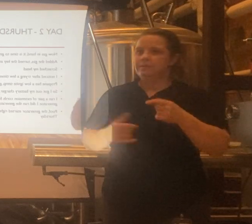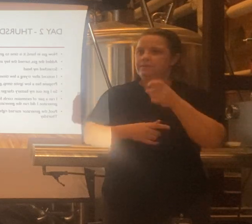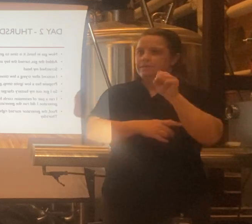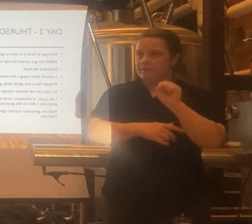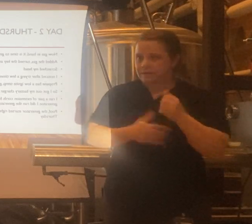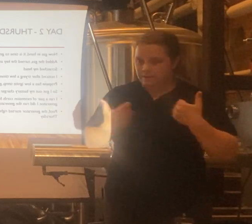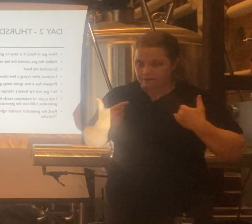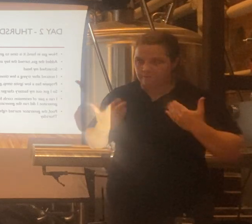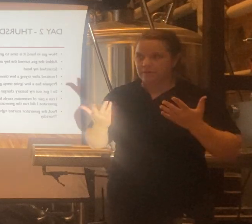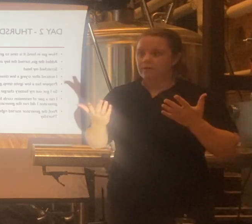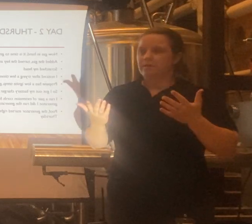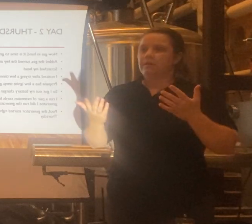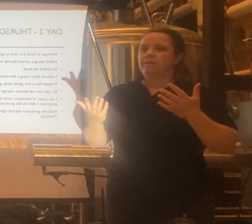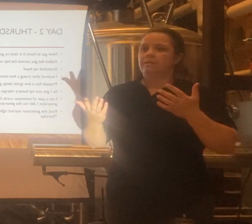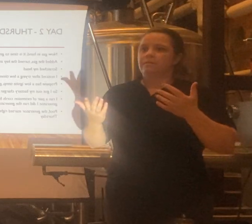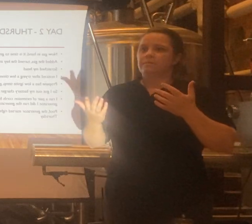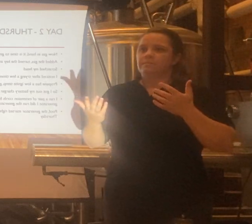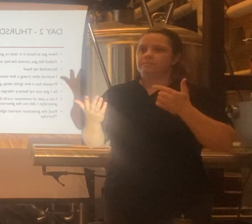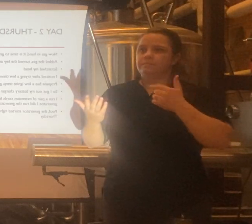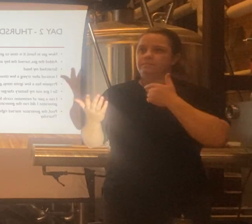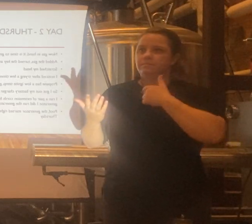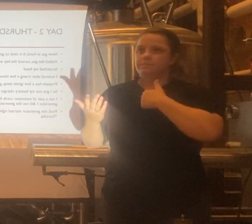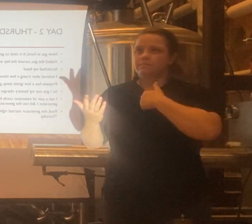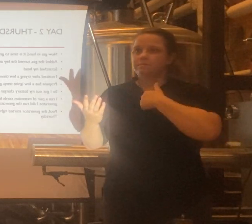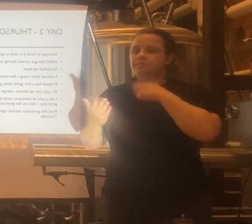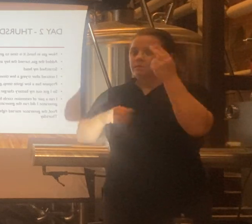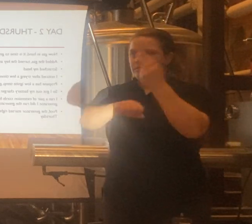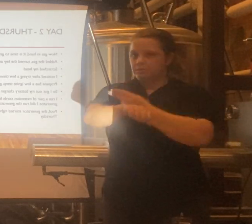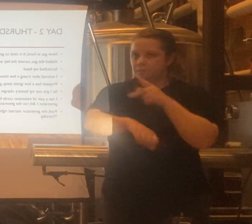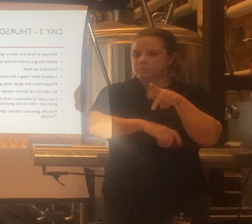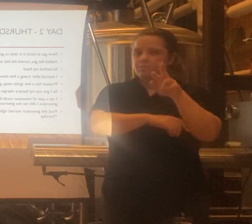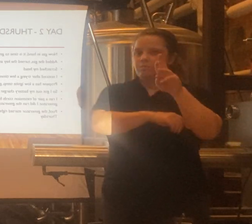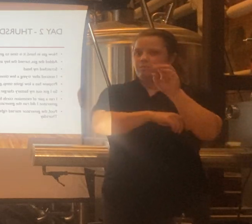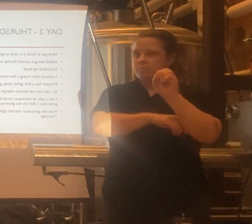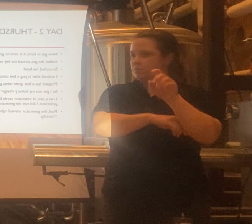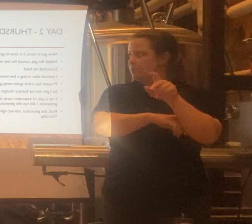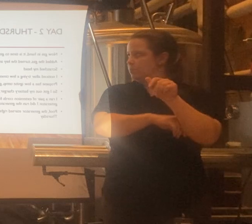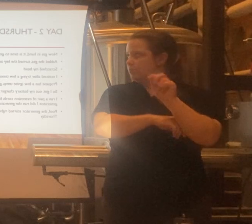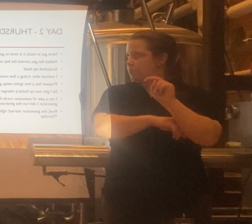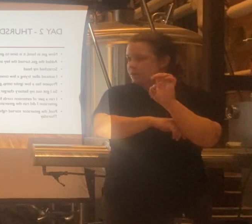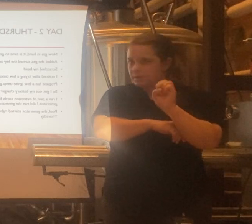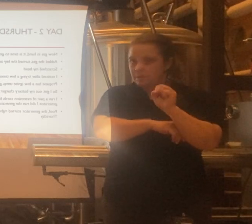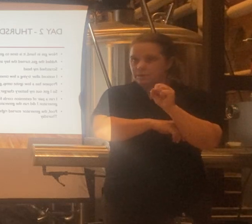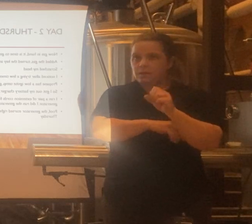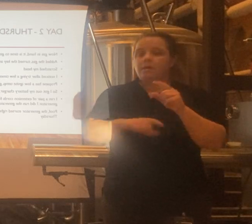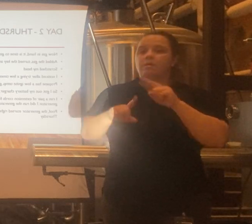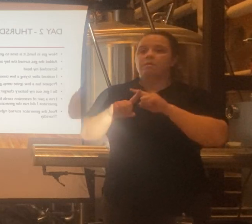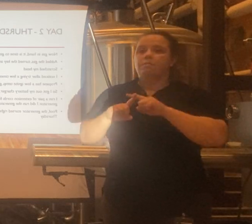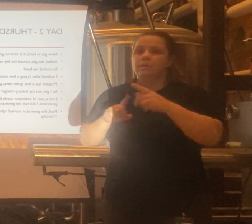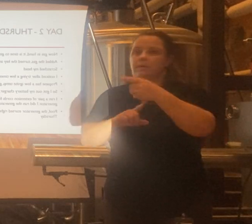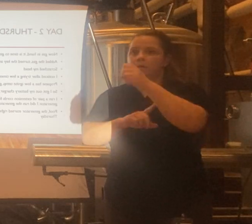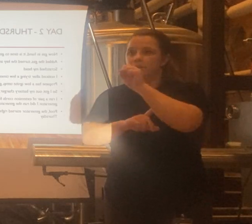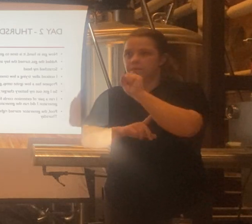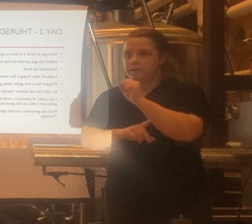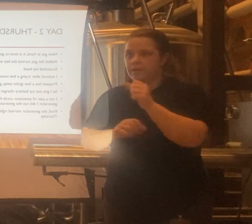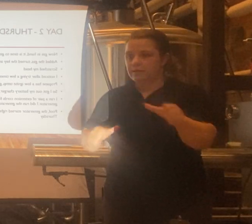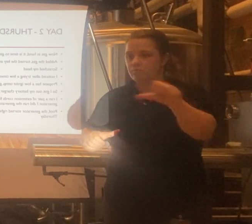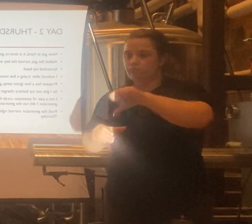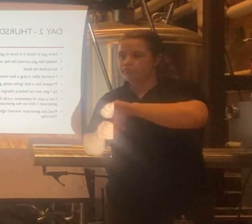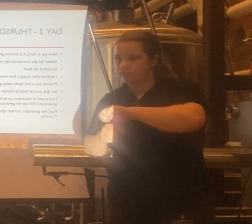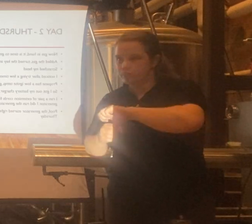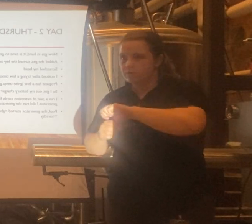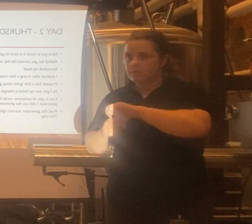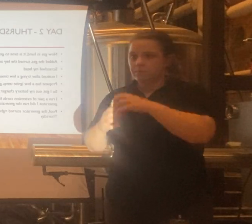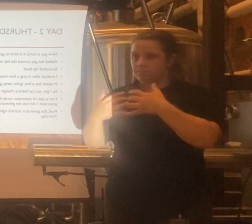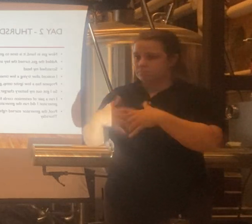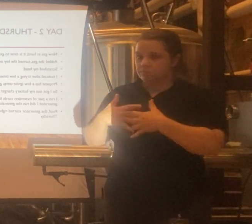out I did run it on propane on Wednesday, but I put the gasoline in there and I could not get the generator started. I was